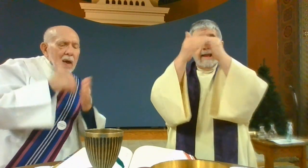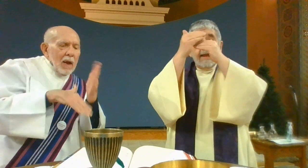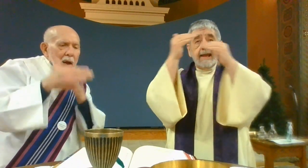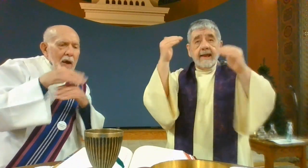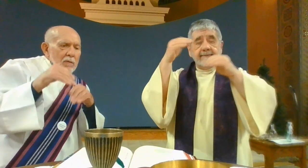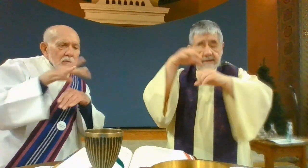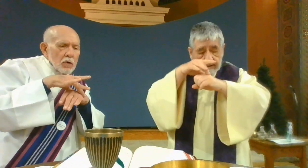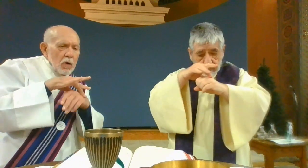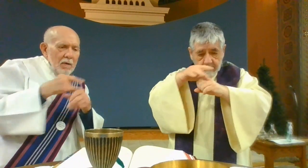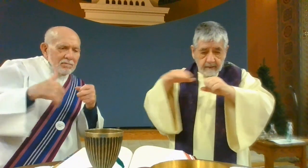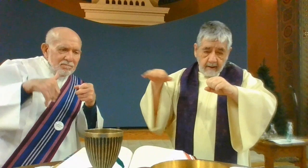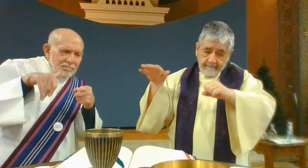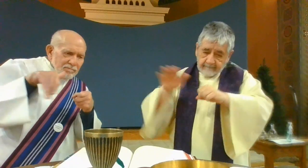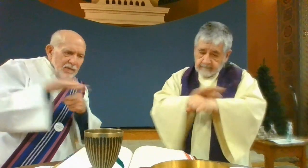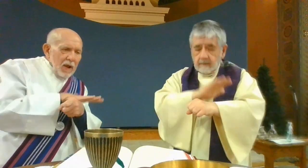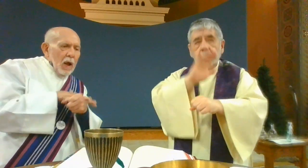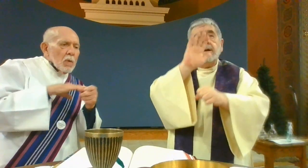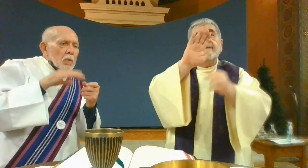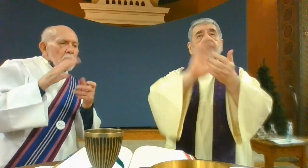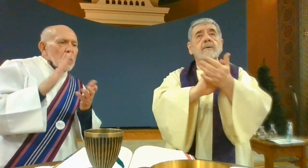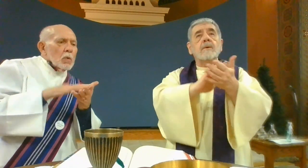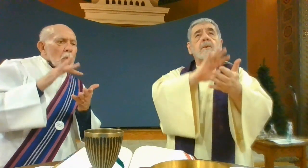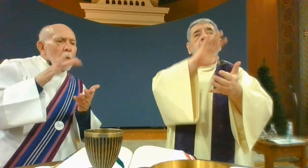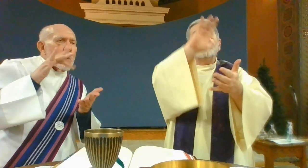Heaven and earth are full of your glory.